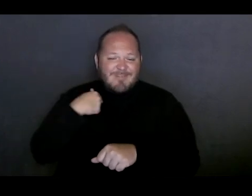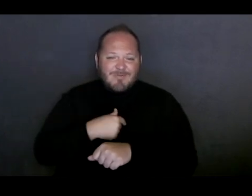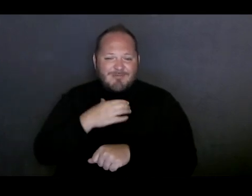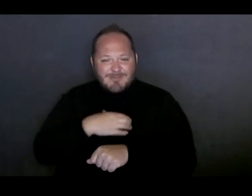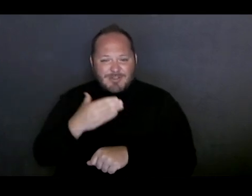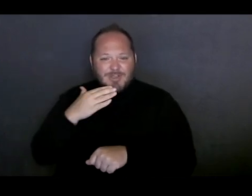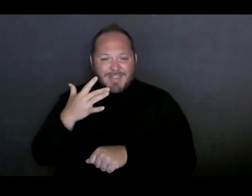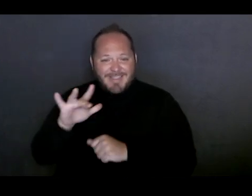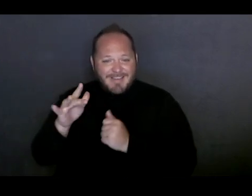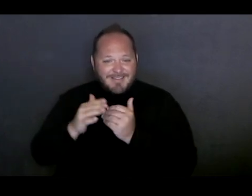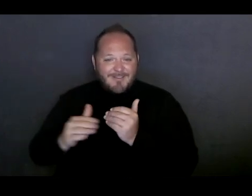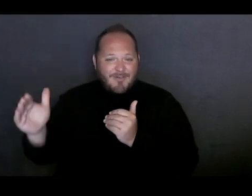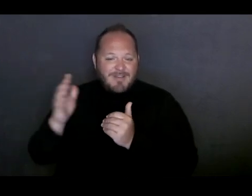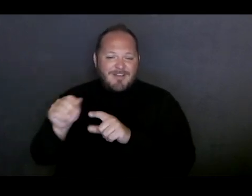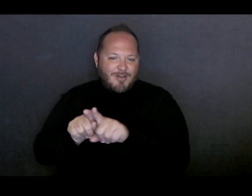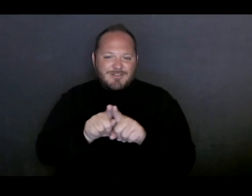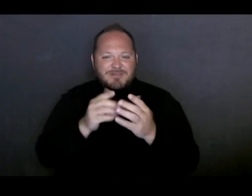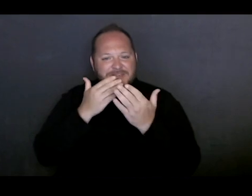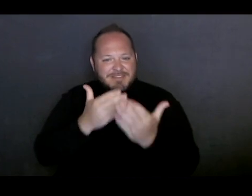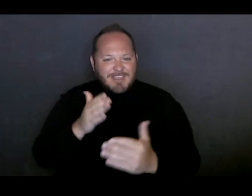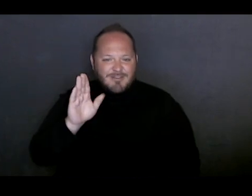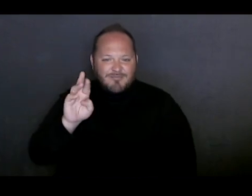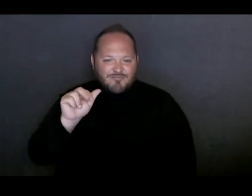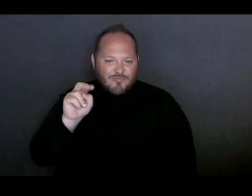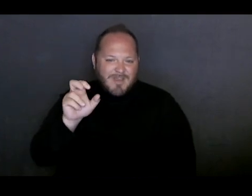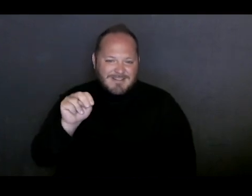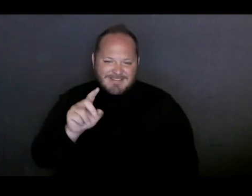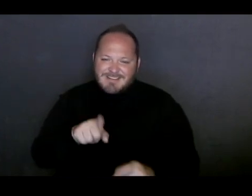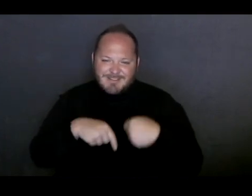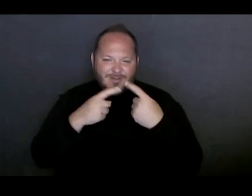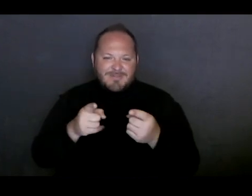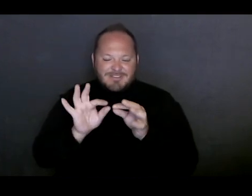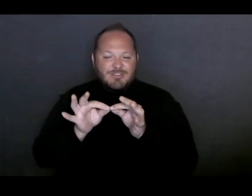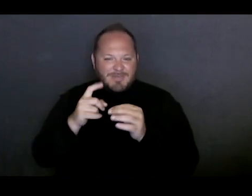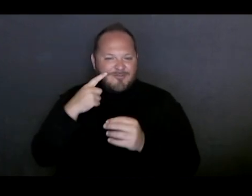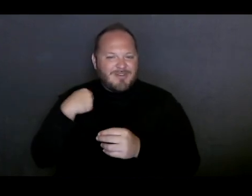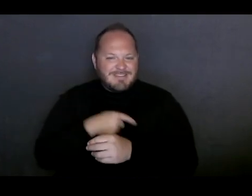thank you, Brandon, as always, for interpreting for us today. Thank you.